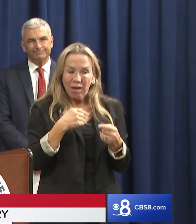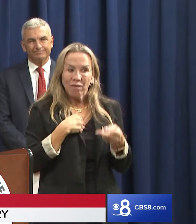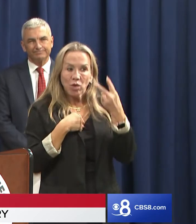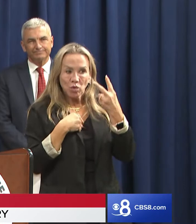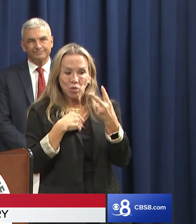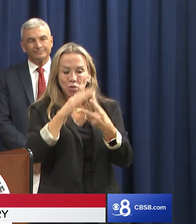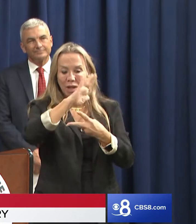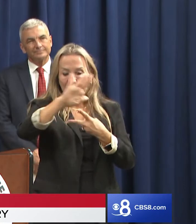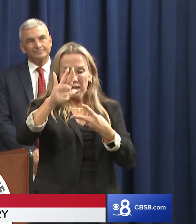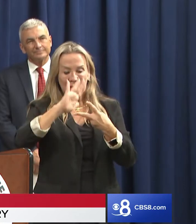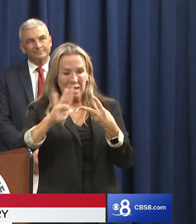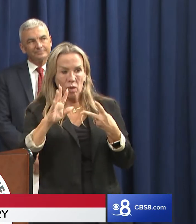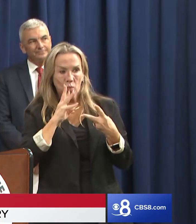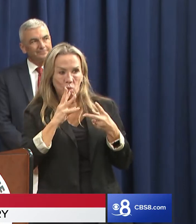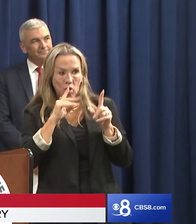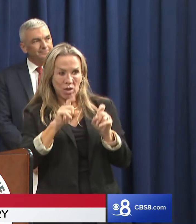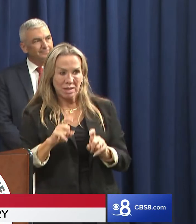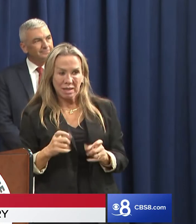again.